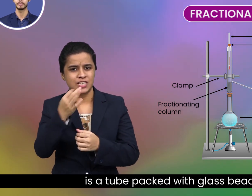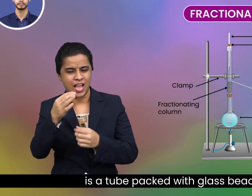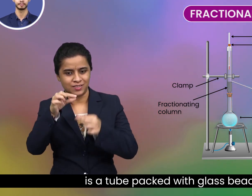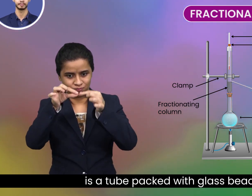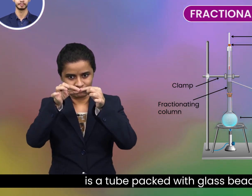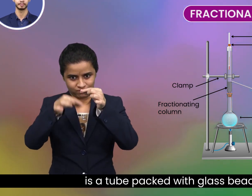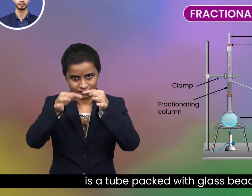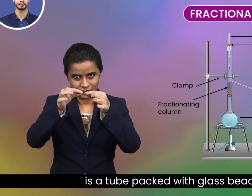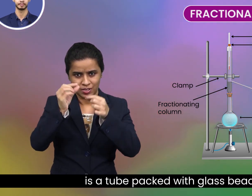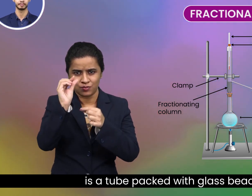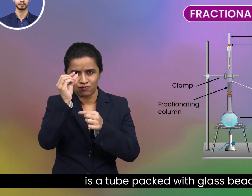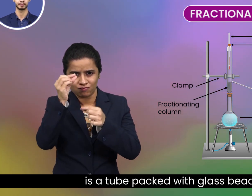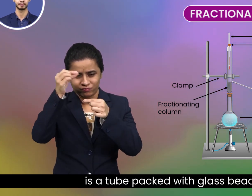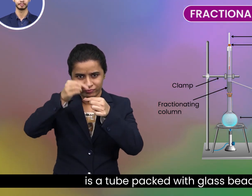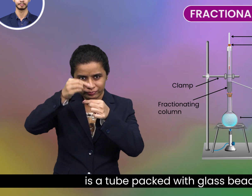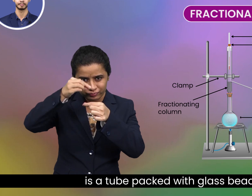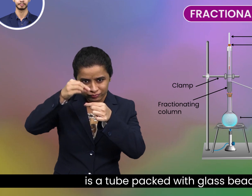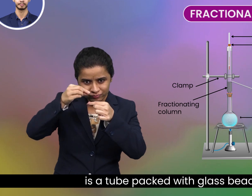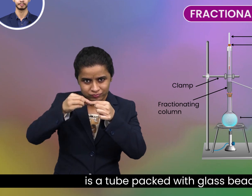beads.